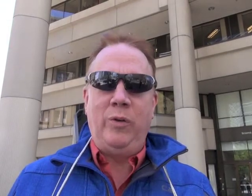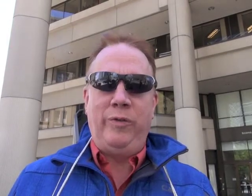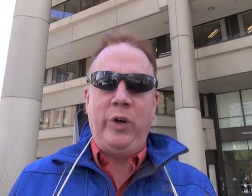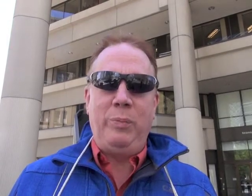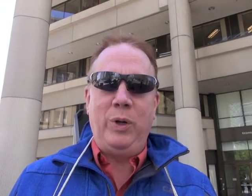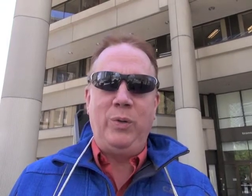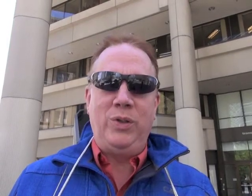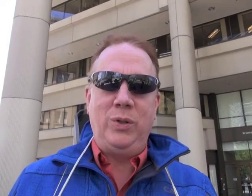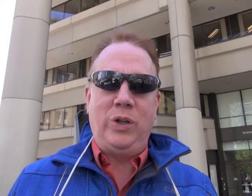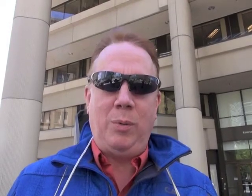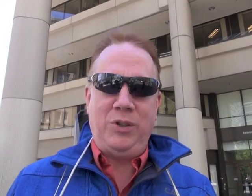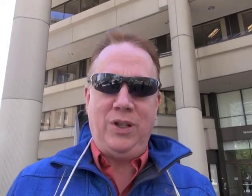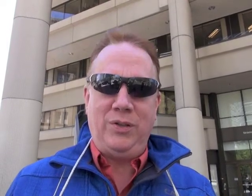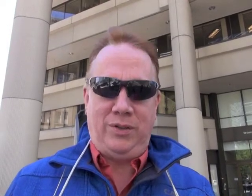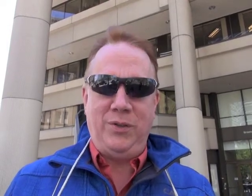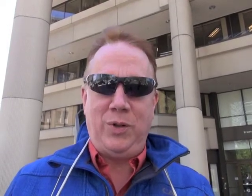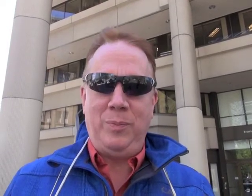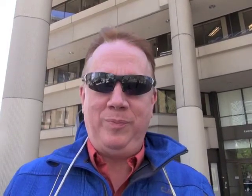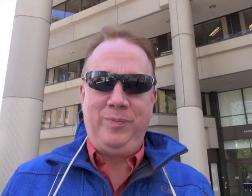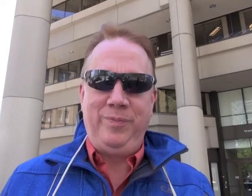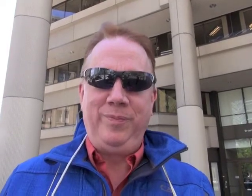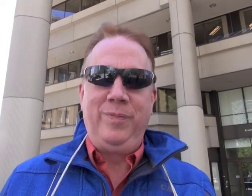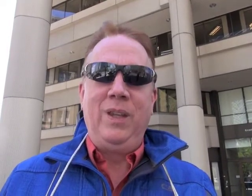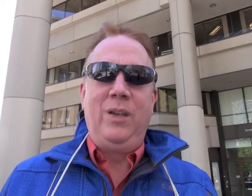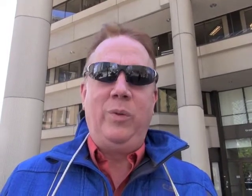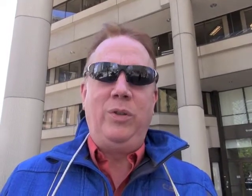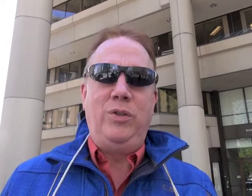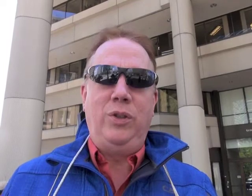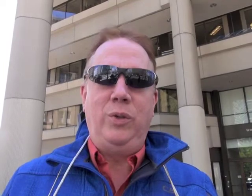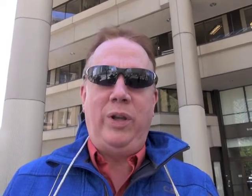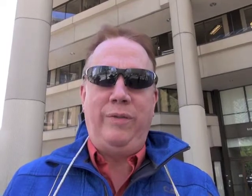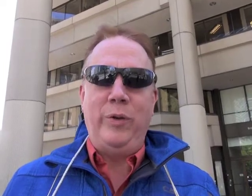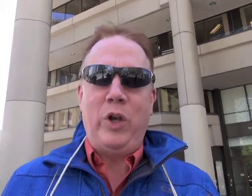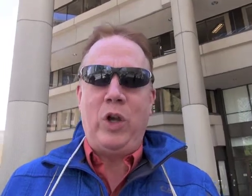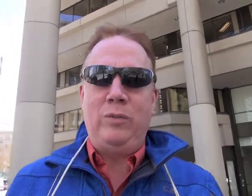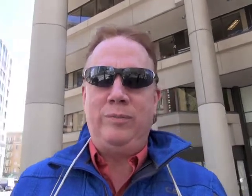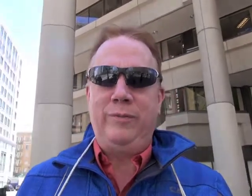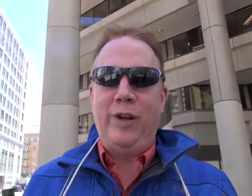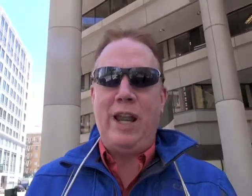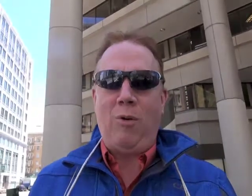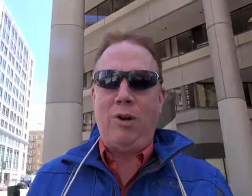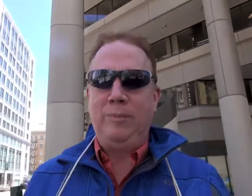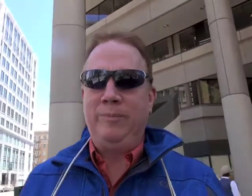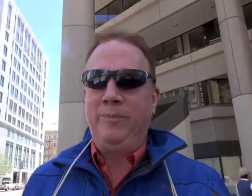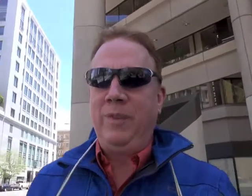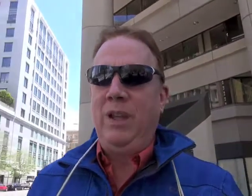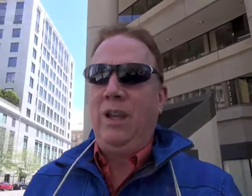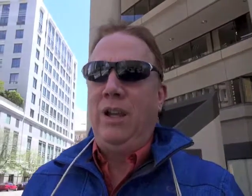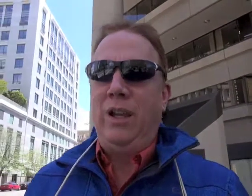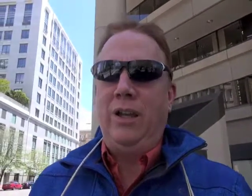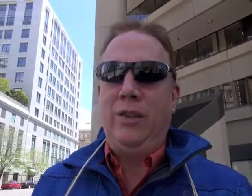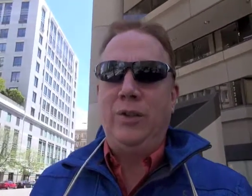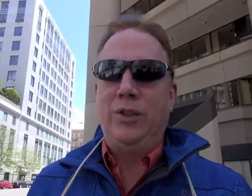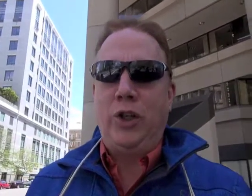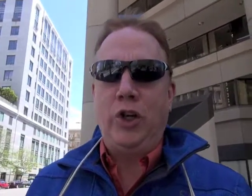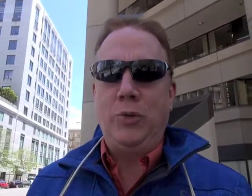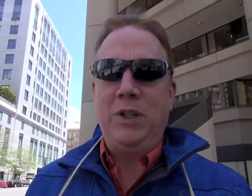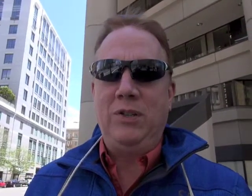very prone to carpal tunnel syndrome. When you do a phone call for an hour, there's encouragement